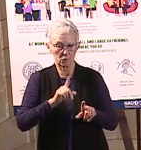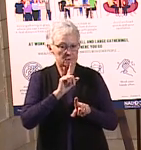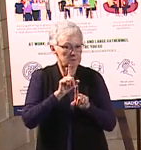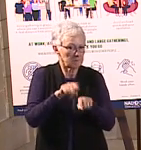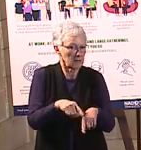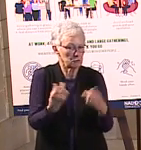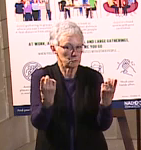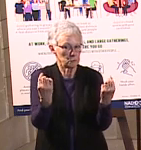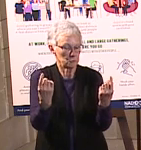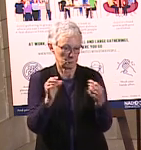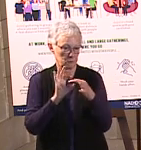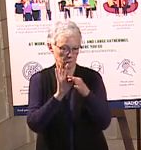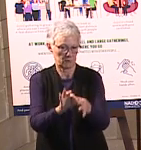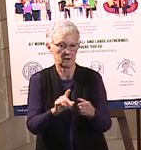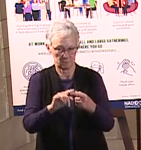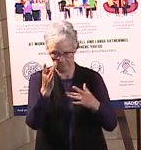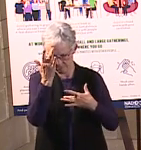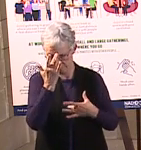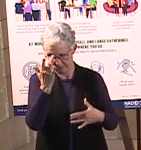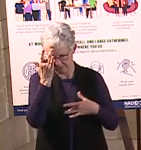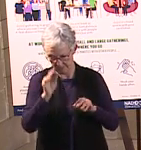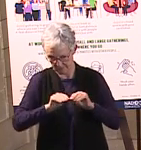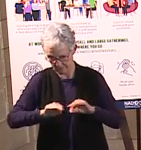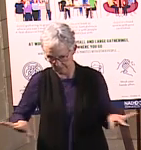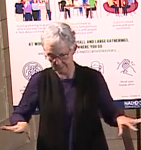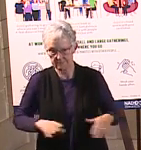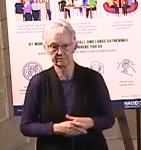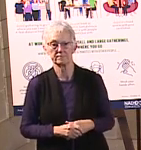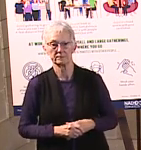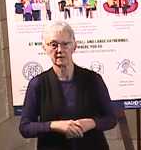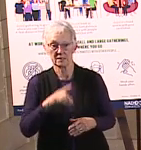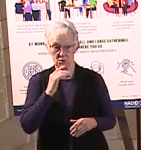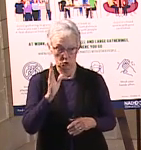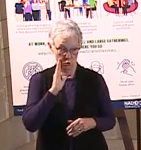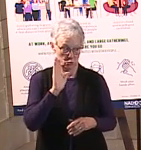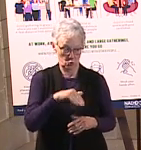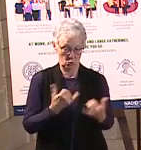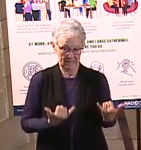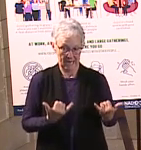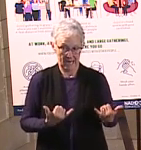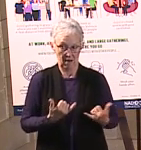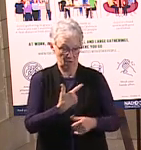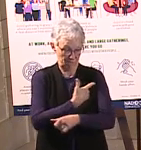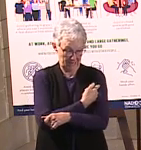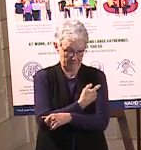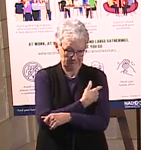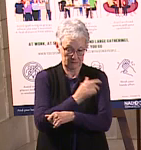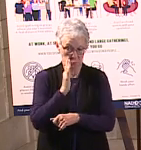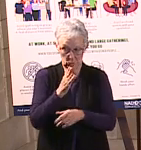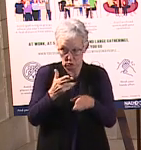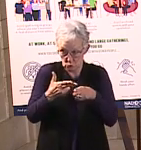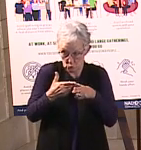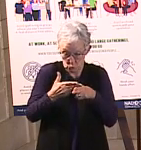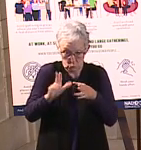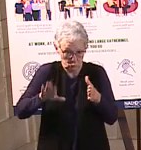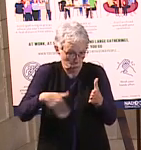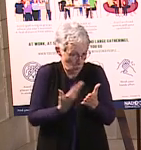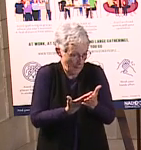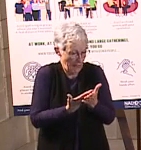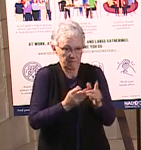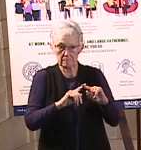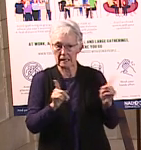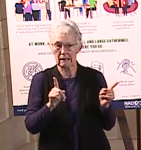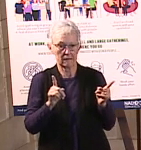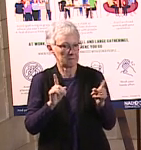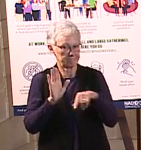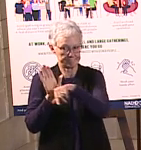that the virus is still out there in the community, even with the good news we've had with regard to vaccines that are on their way. We do need people to continue